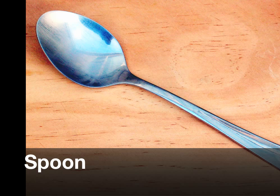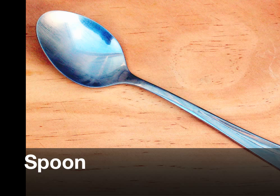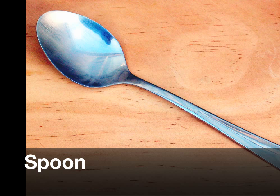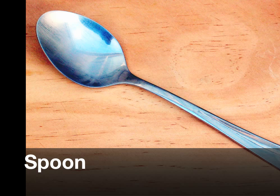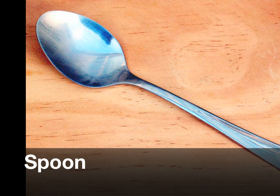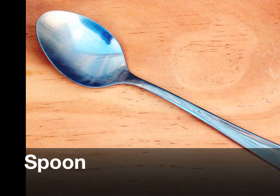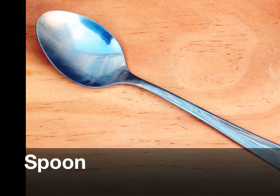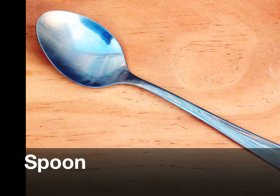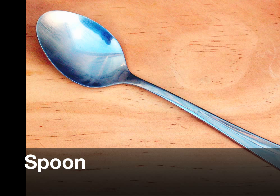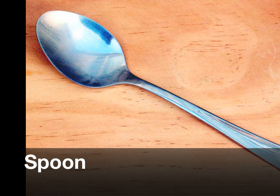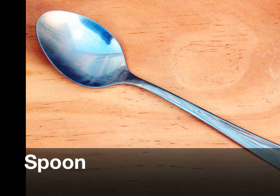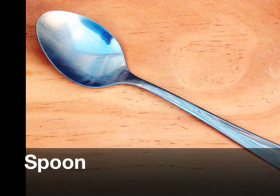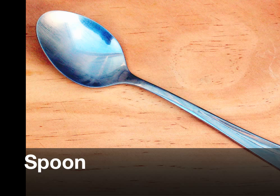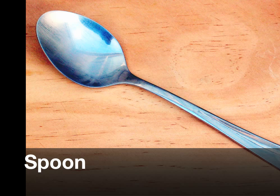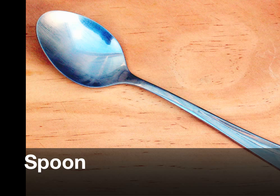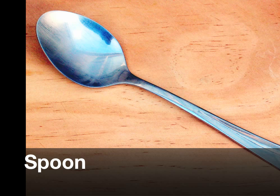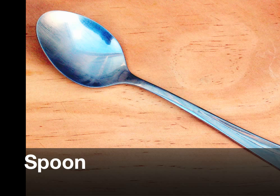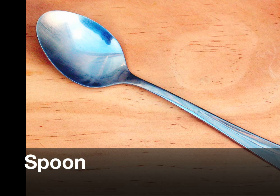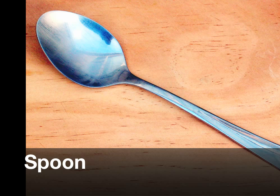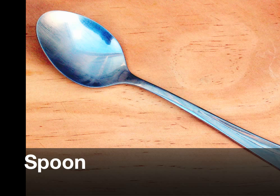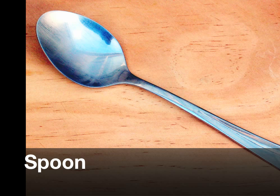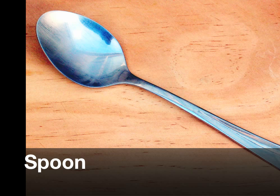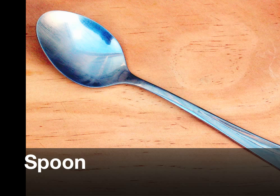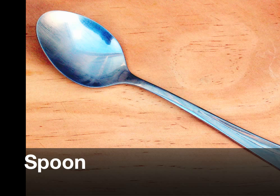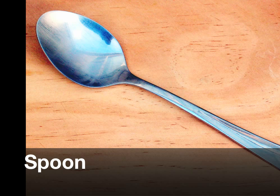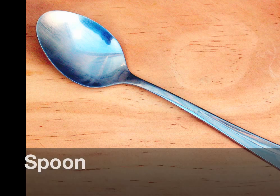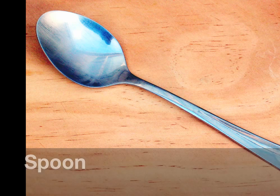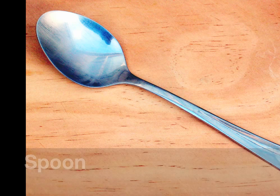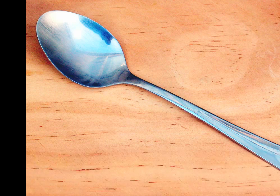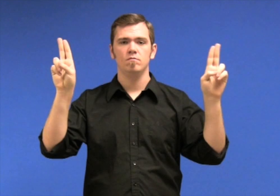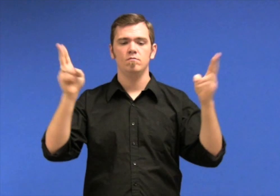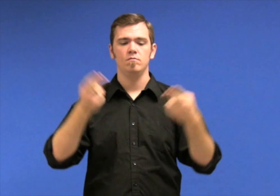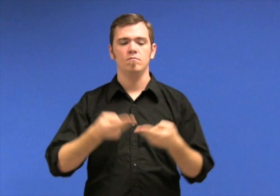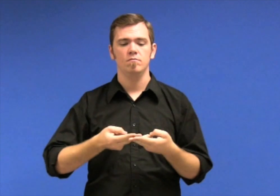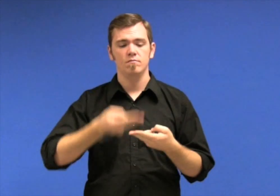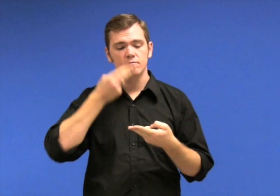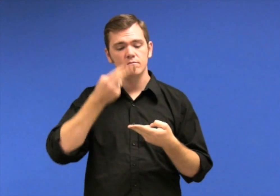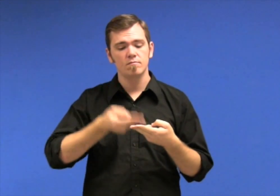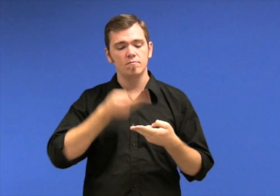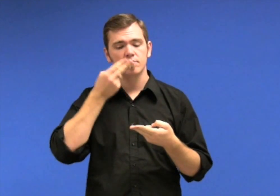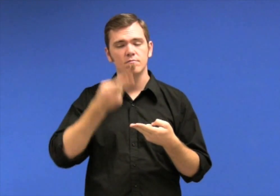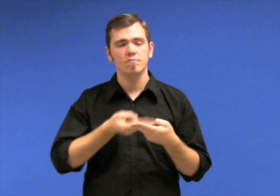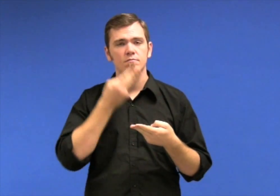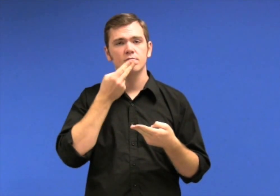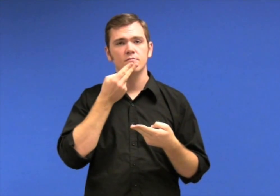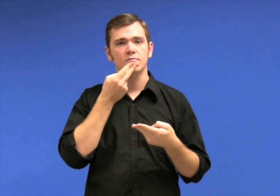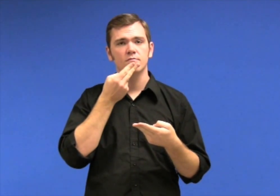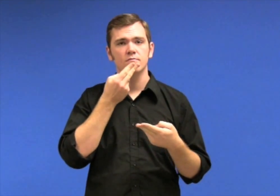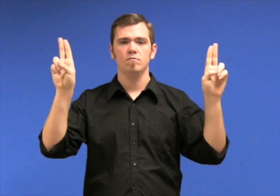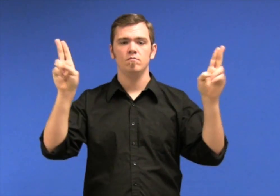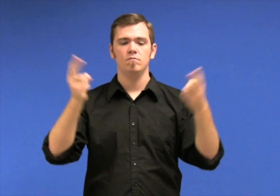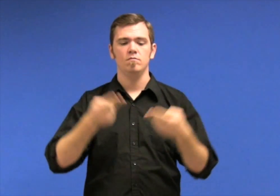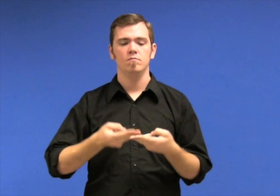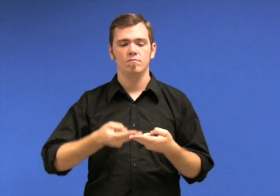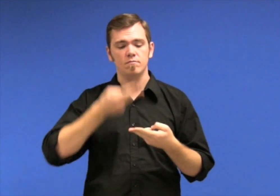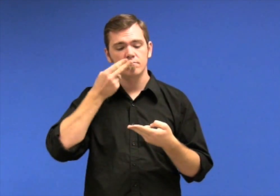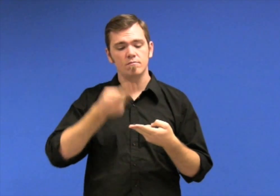All right, spoon, the sign for spoon. 2 U hands comes up to your mouth, so spoon.